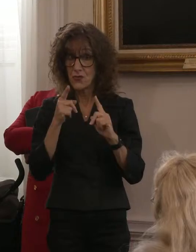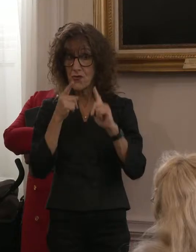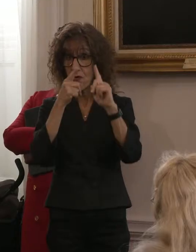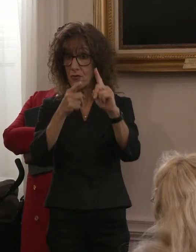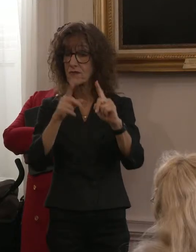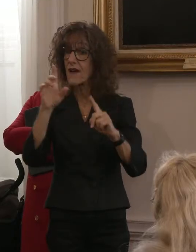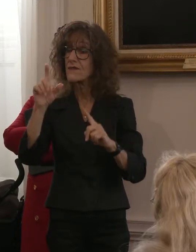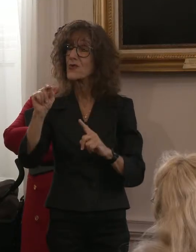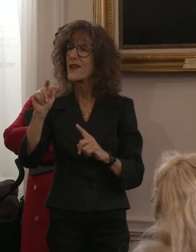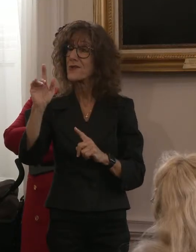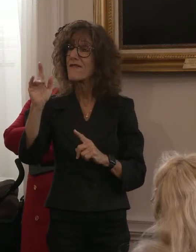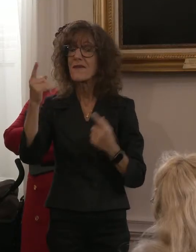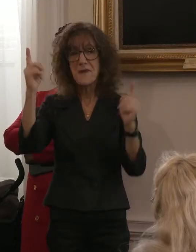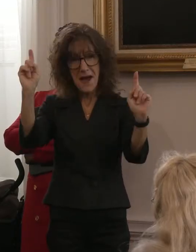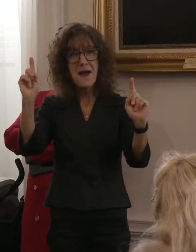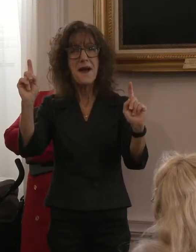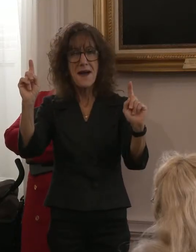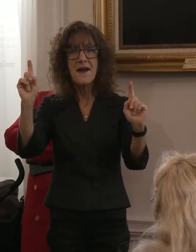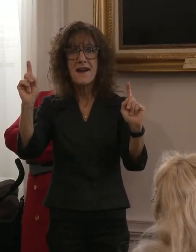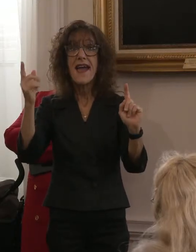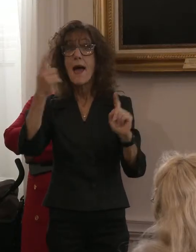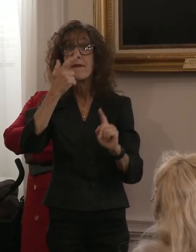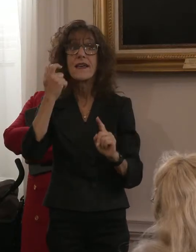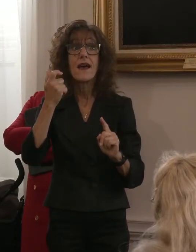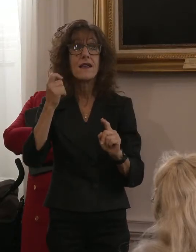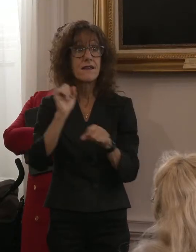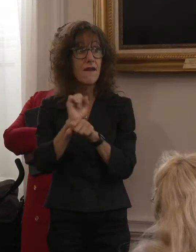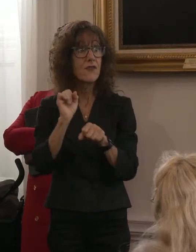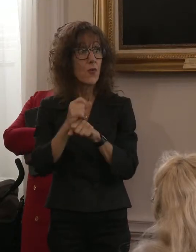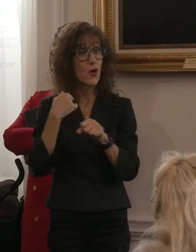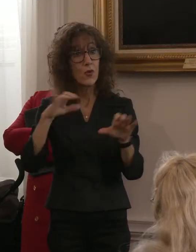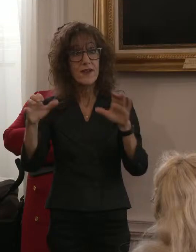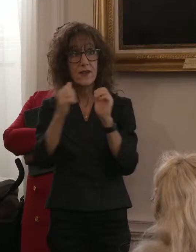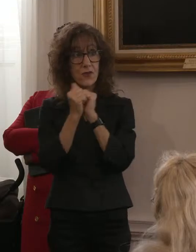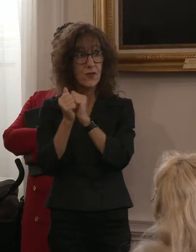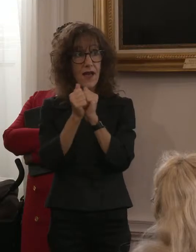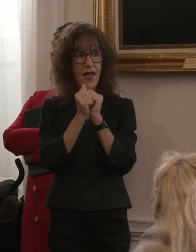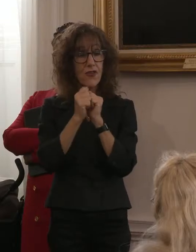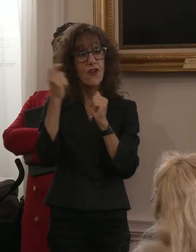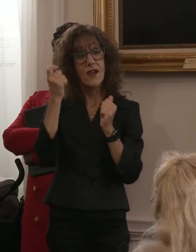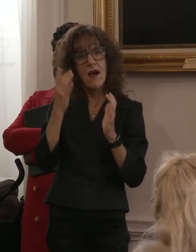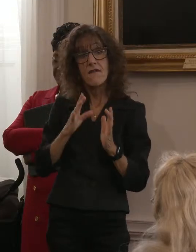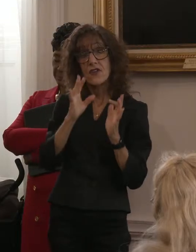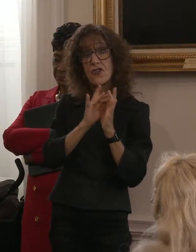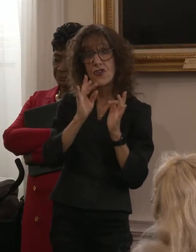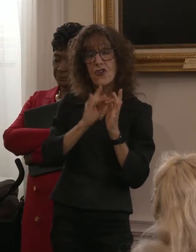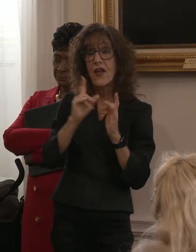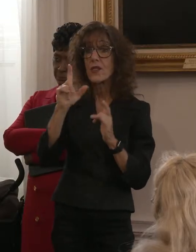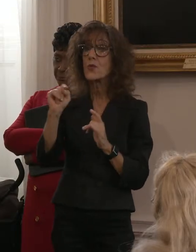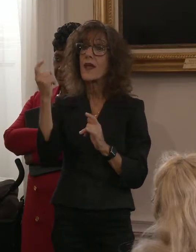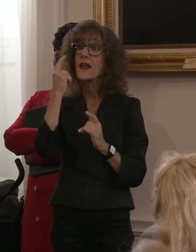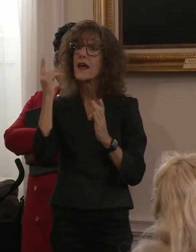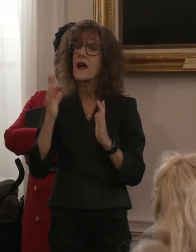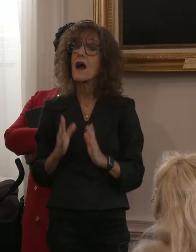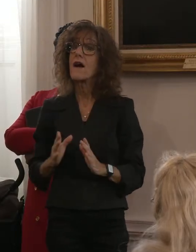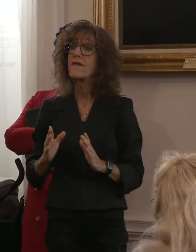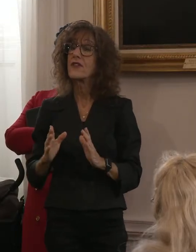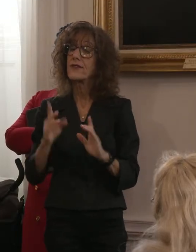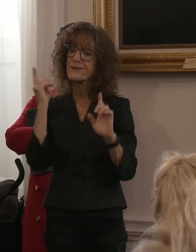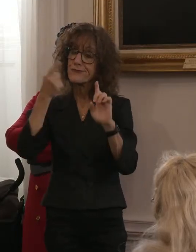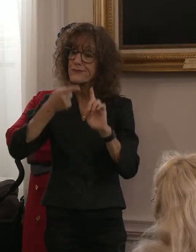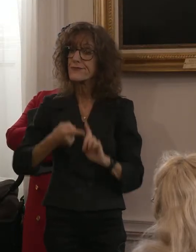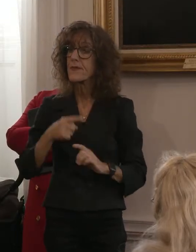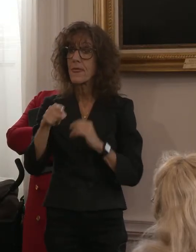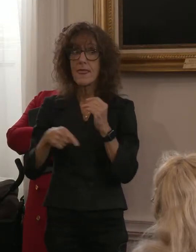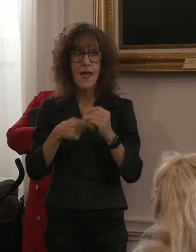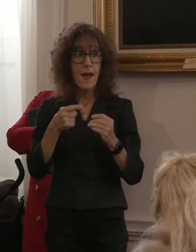session have been achieved, and is because of the work that we were able to do together. You heard from the governor and the lieutenant governor a number of points about